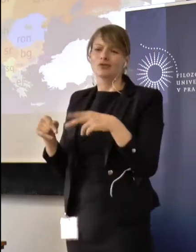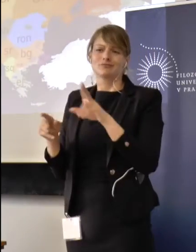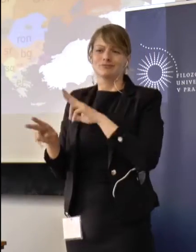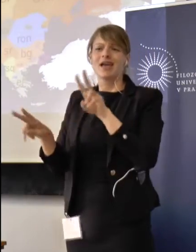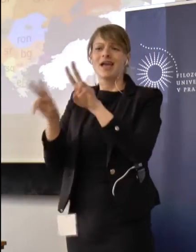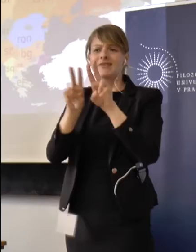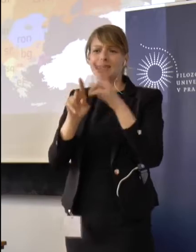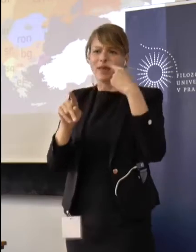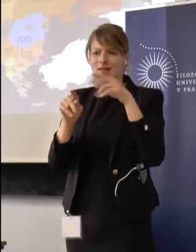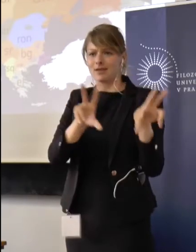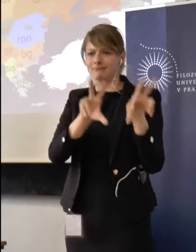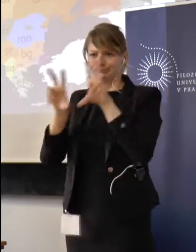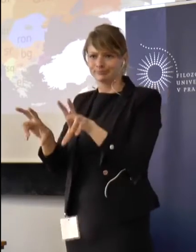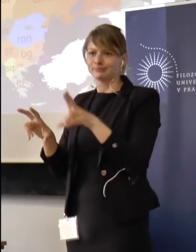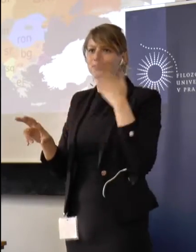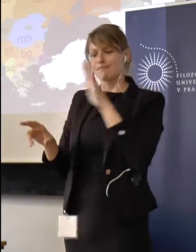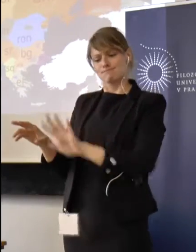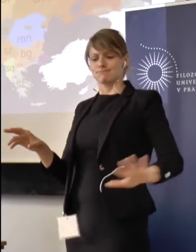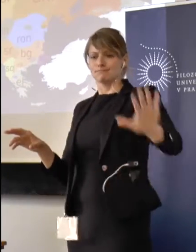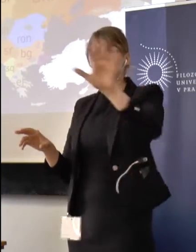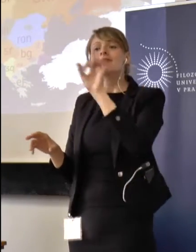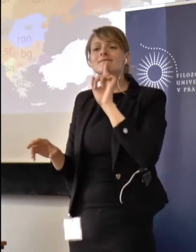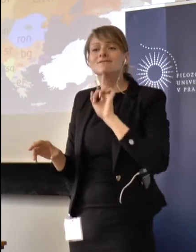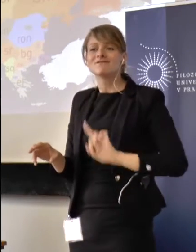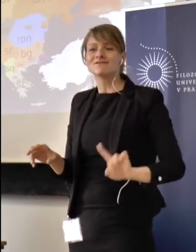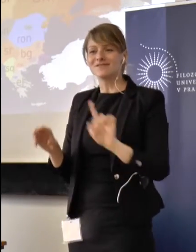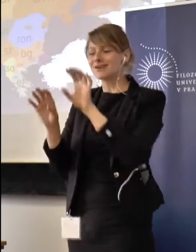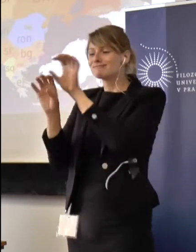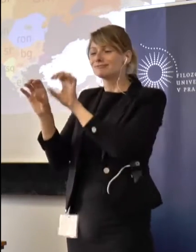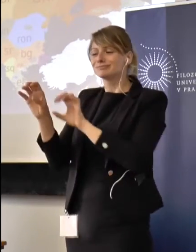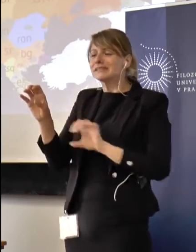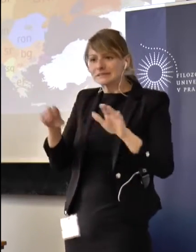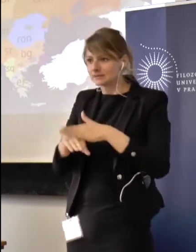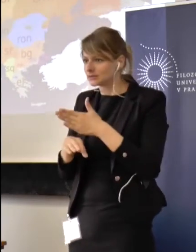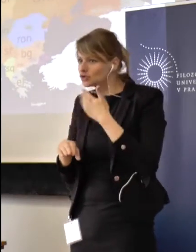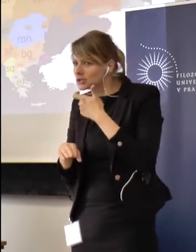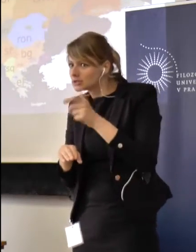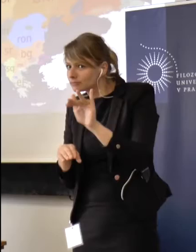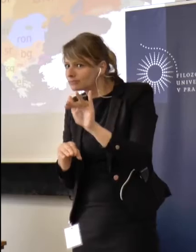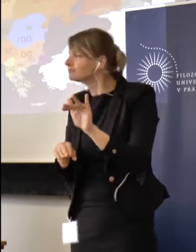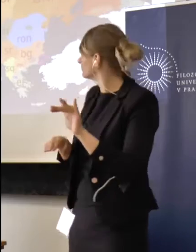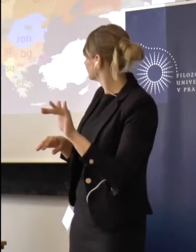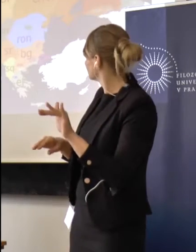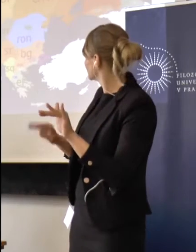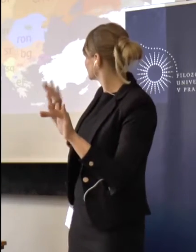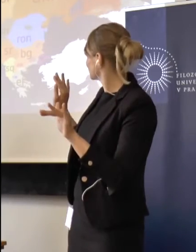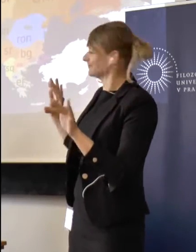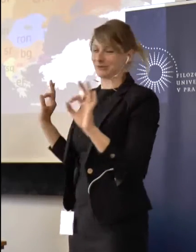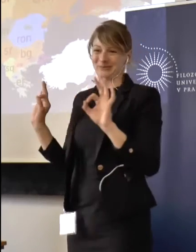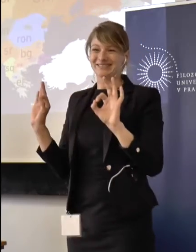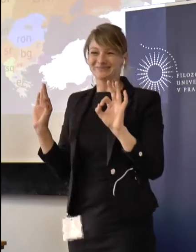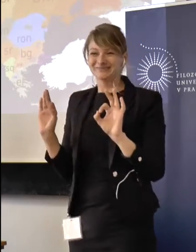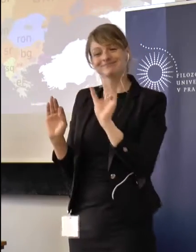beautiful. And I hope your language is on the map, because otherwise you will complain, because it's not complete. Yeah. So